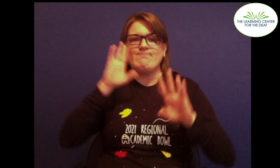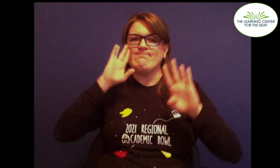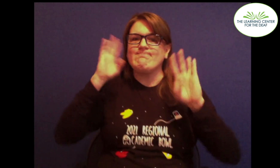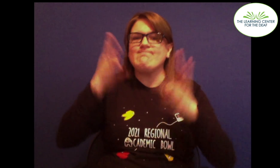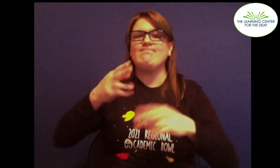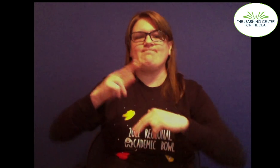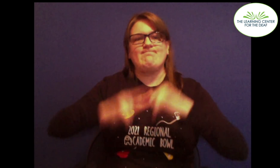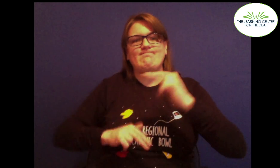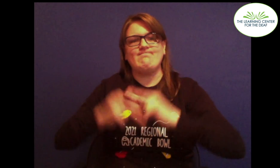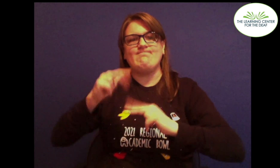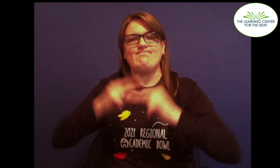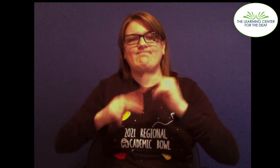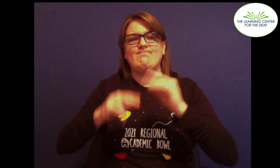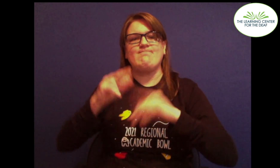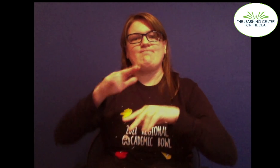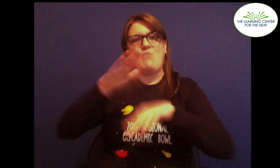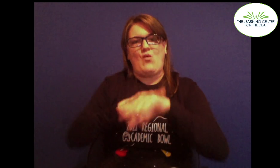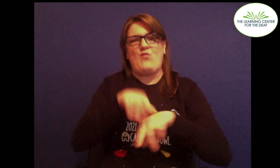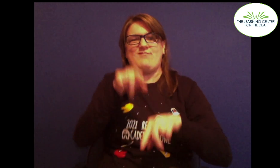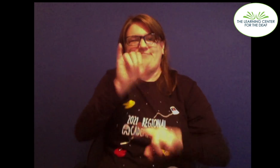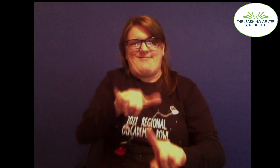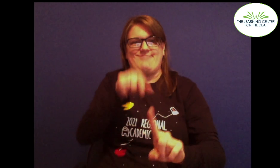better for next year.